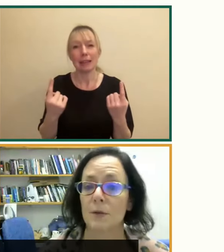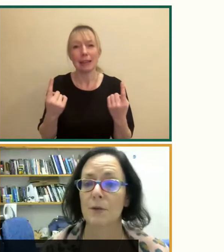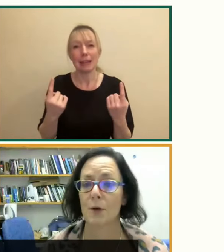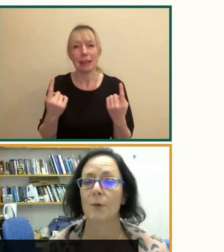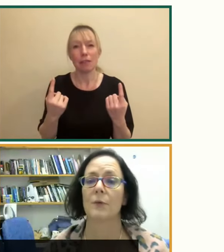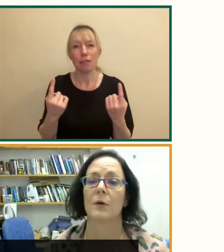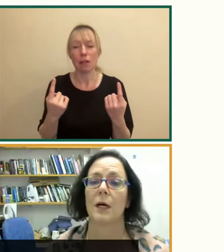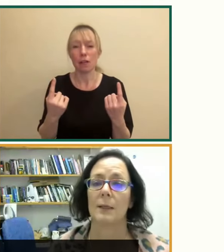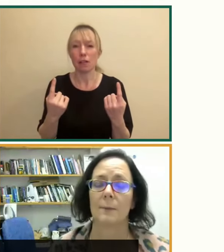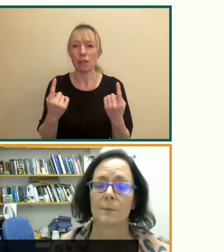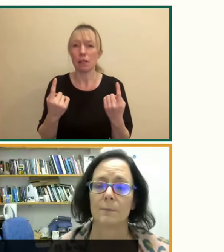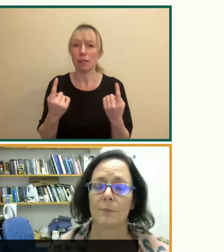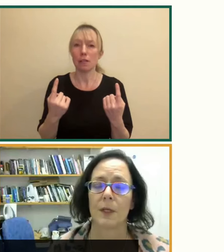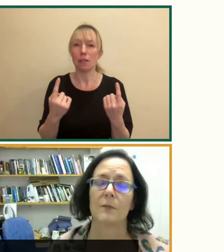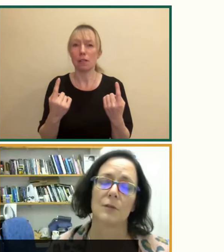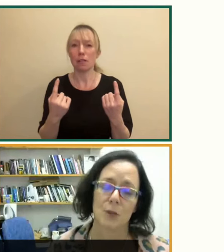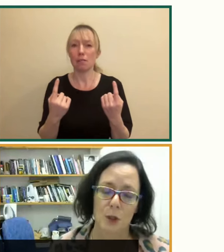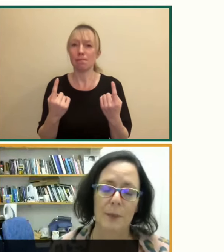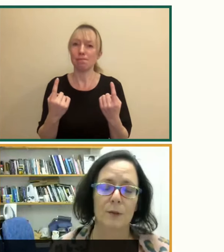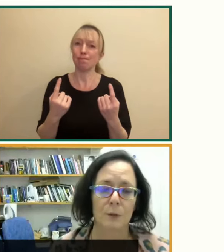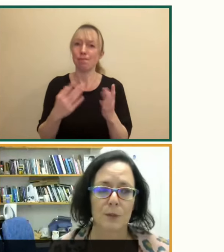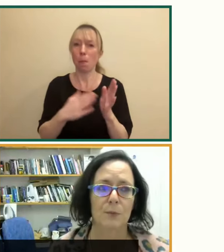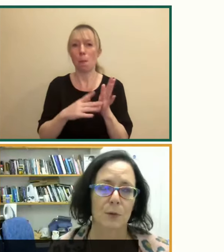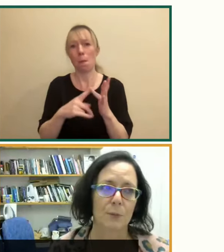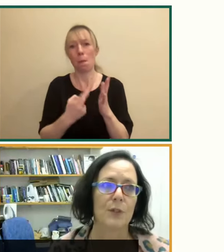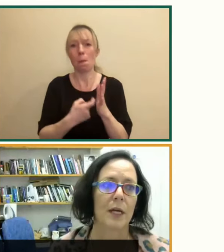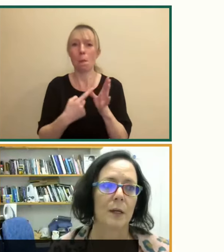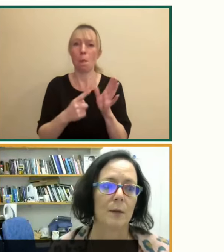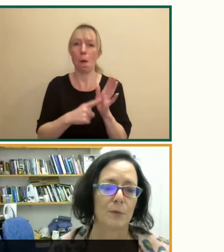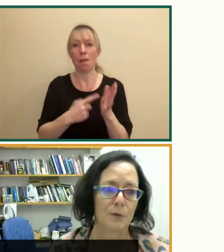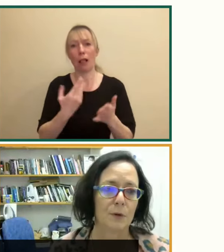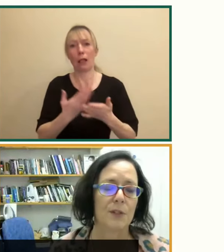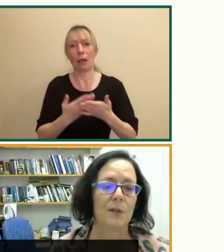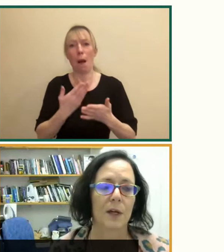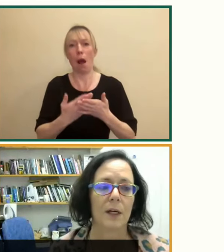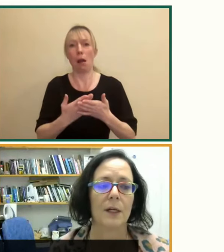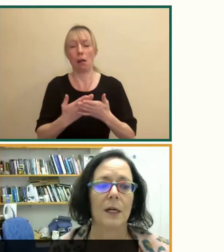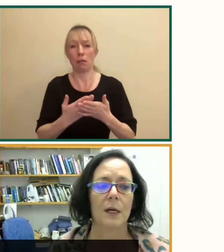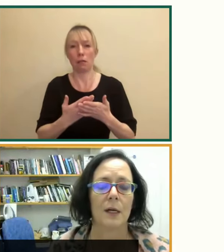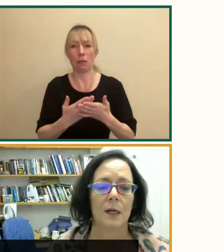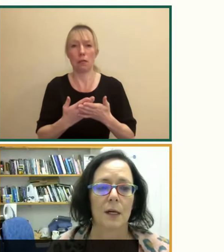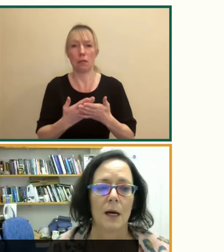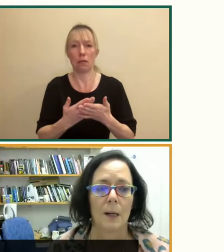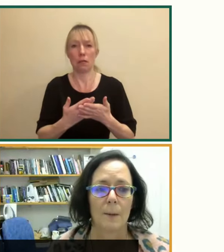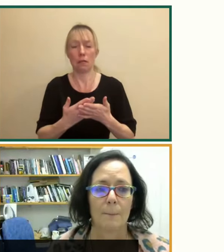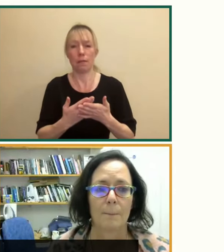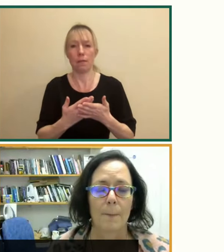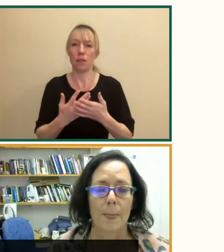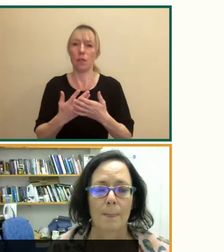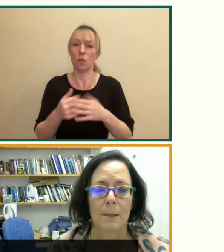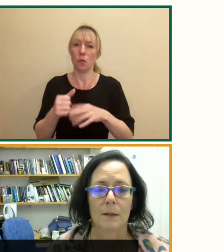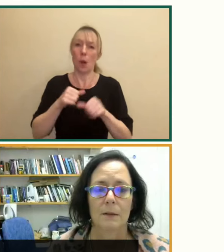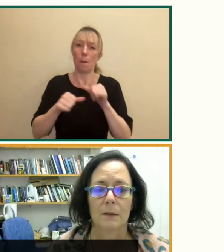moral demand on you. And to go back to what I was saying before, is I think